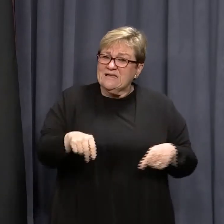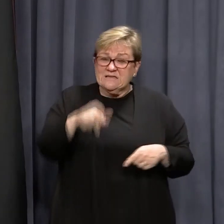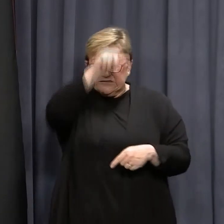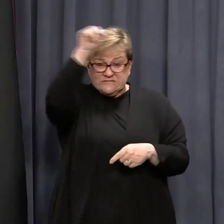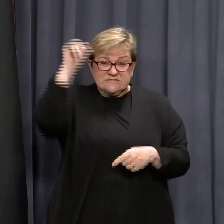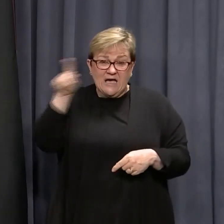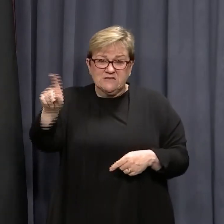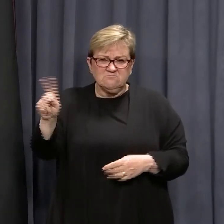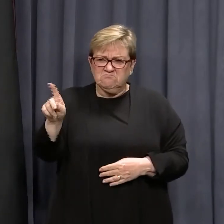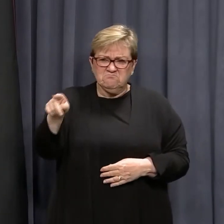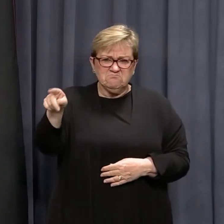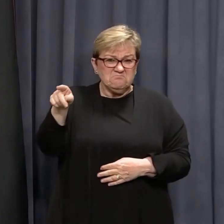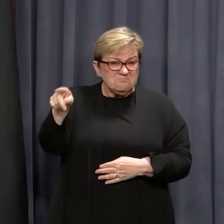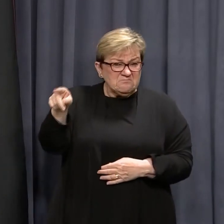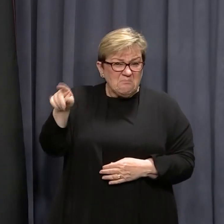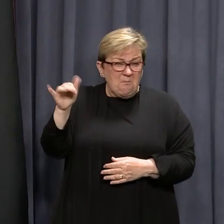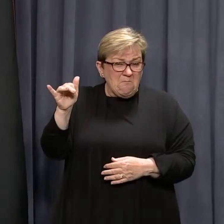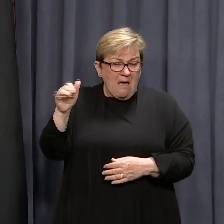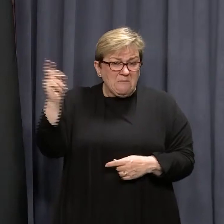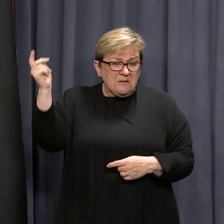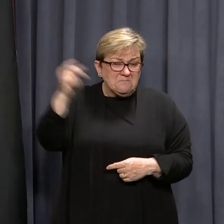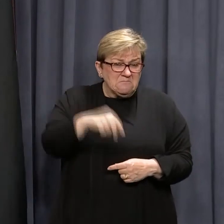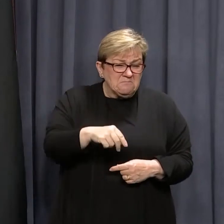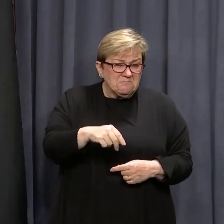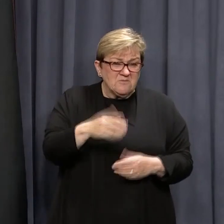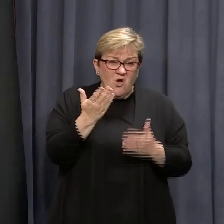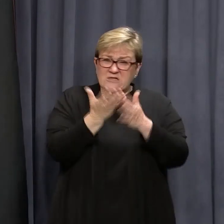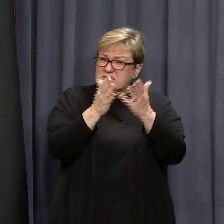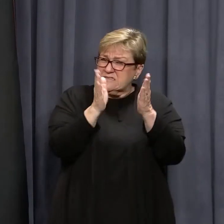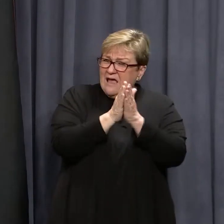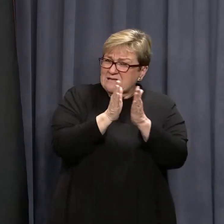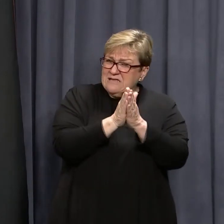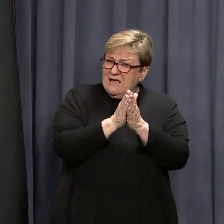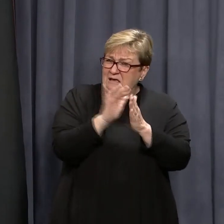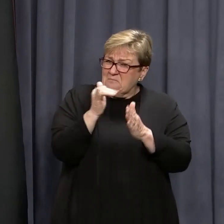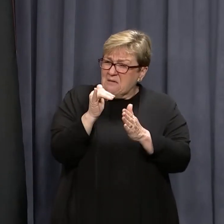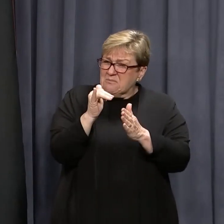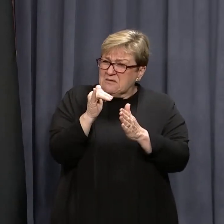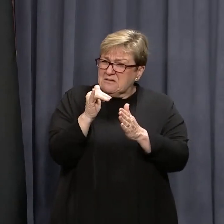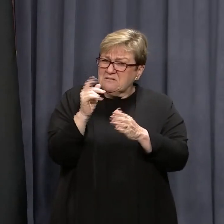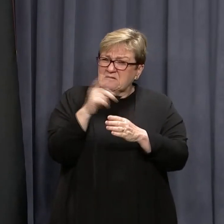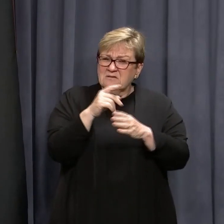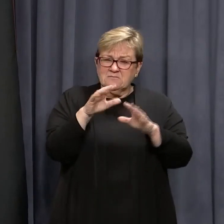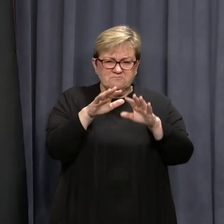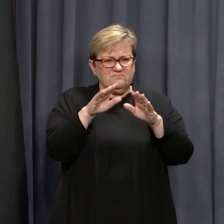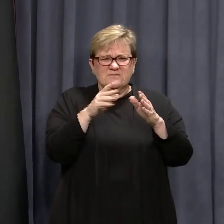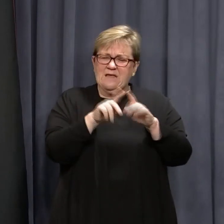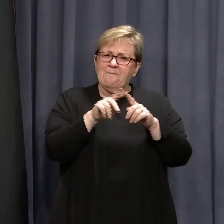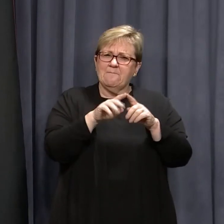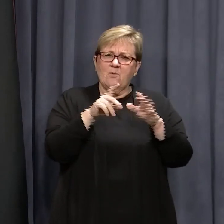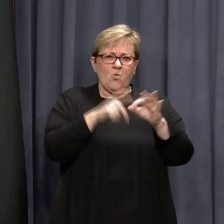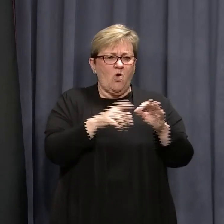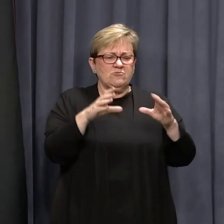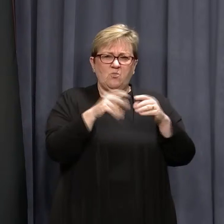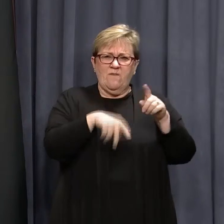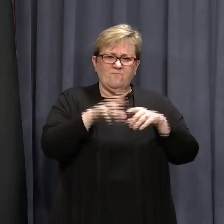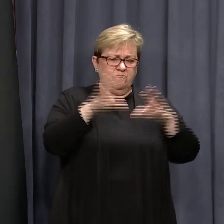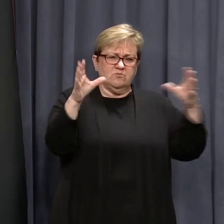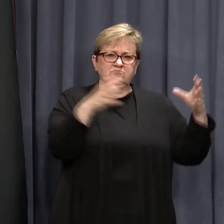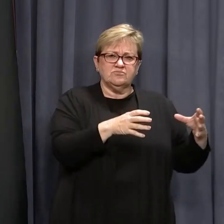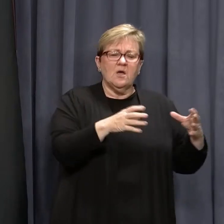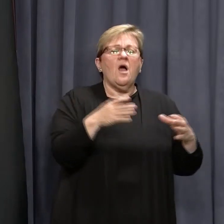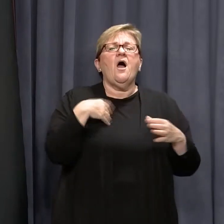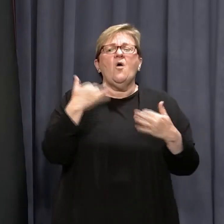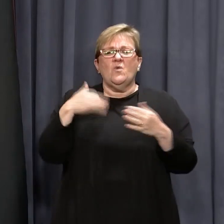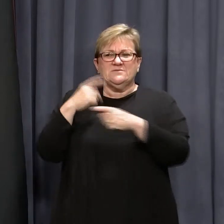need? Is there some suggestion that they may be coming in on Sunday and going into a sort of a bubble arrangement? Have you heard anything about that? We're discussing